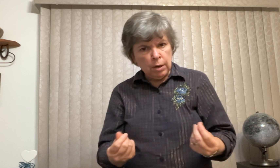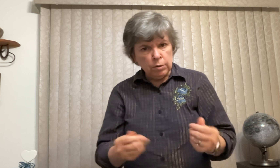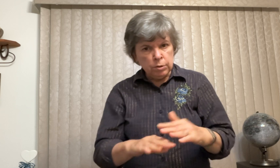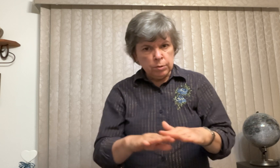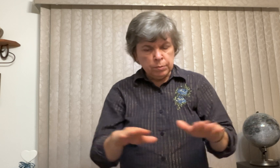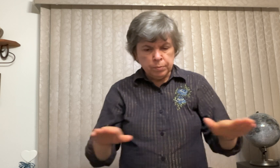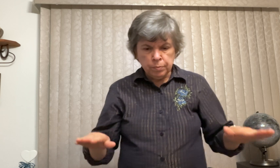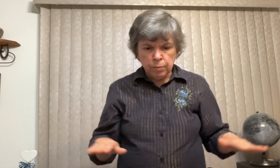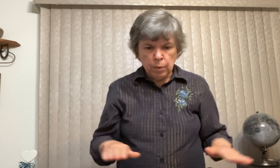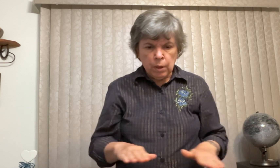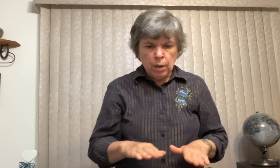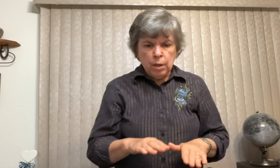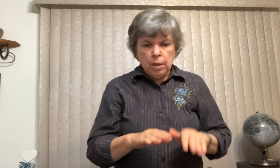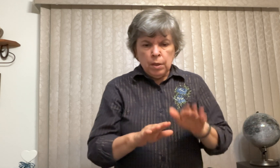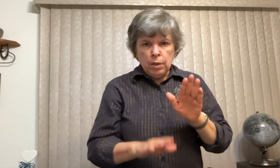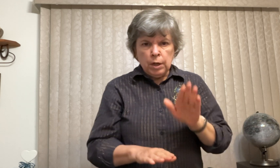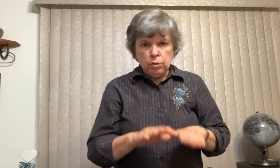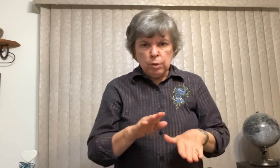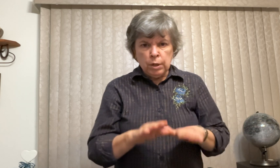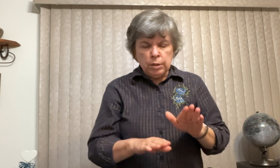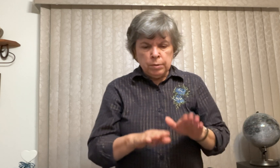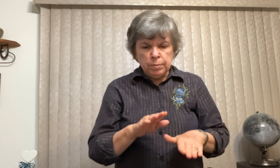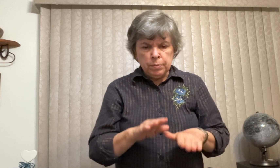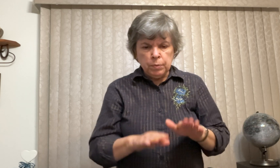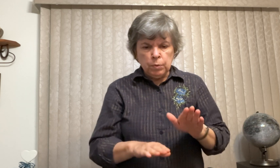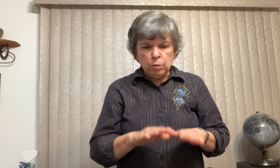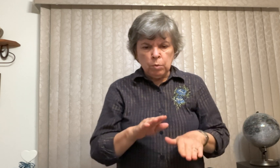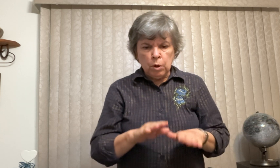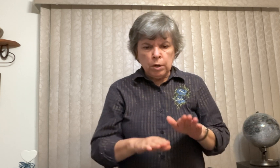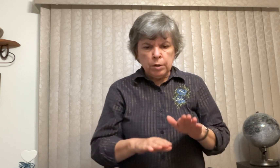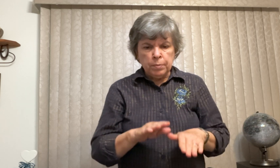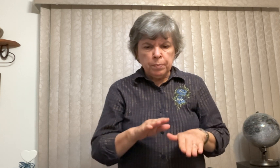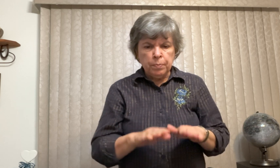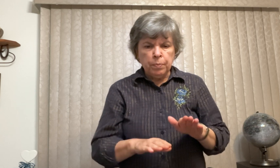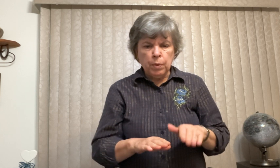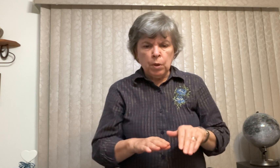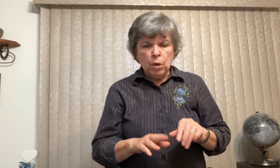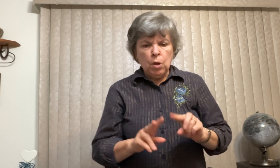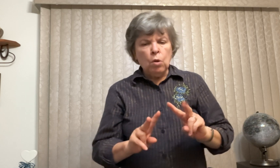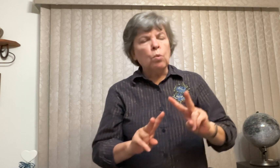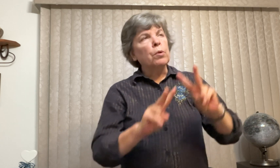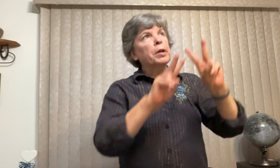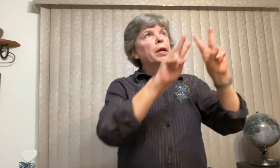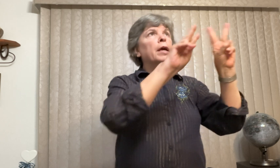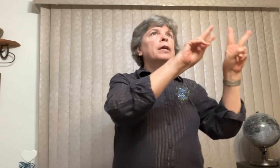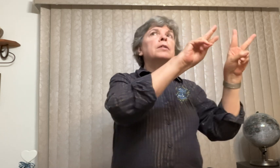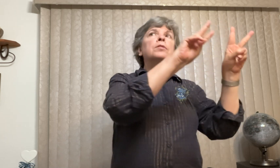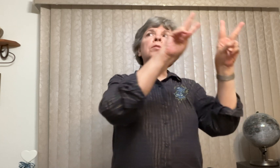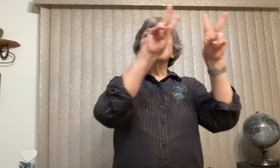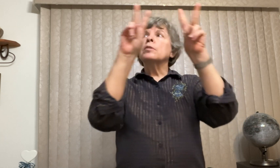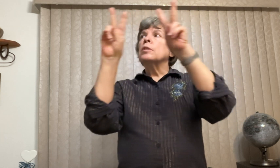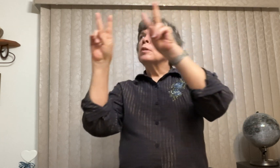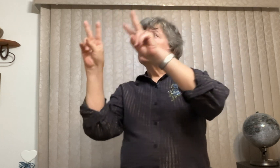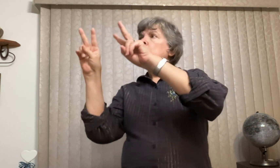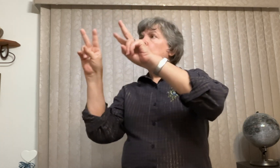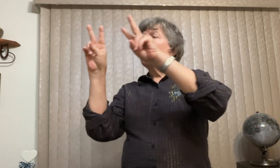ground that I tread or walk, or gaze